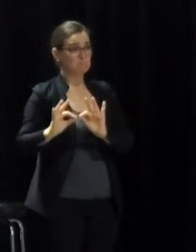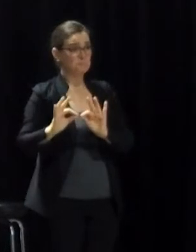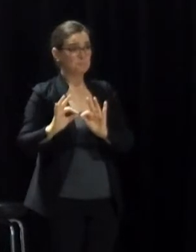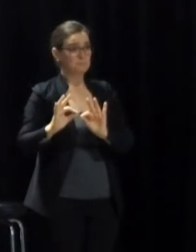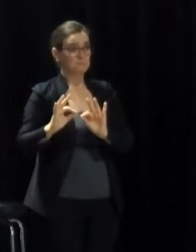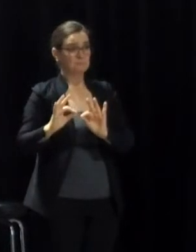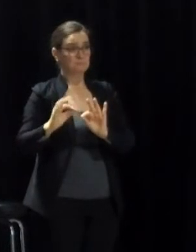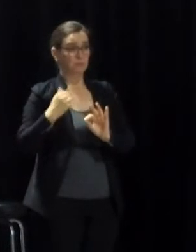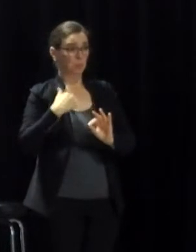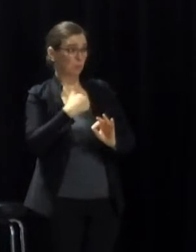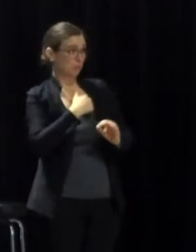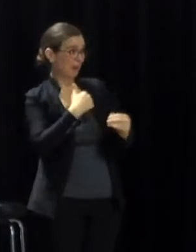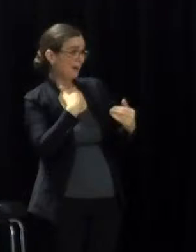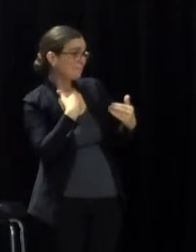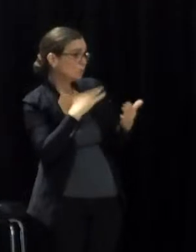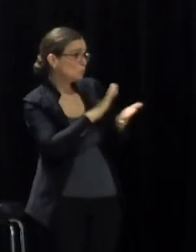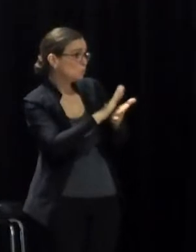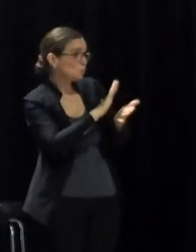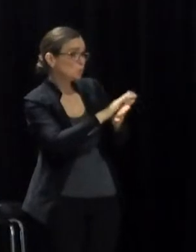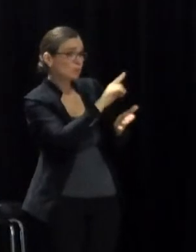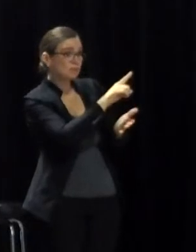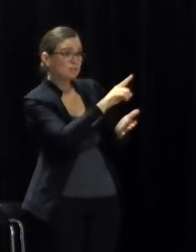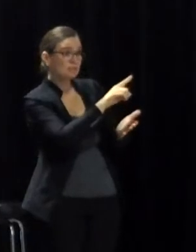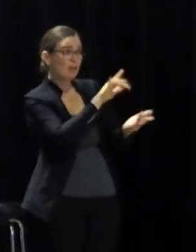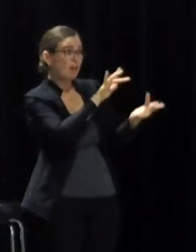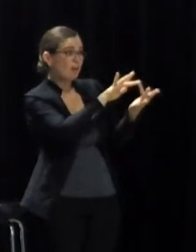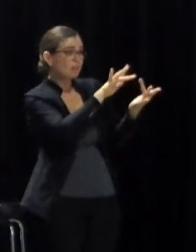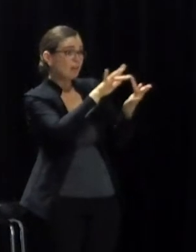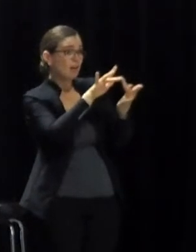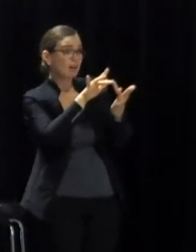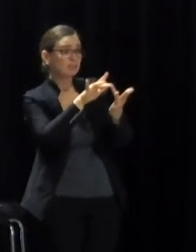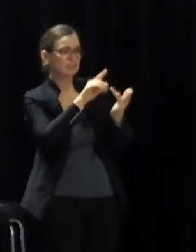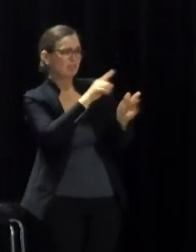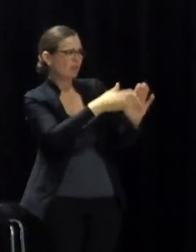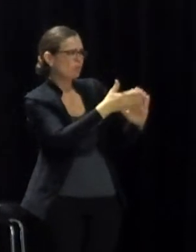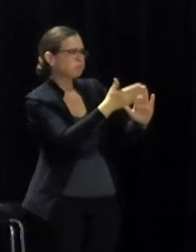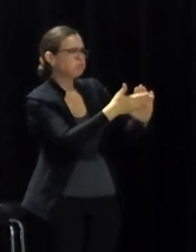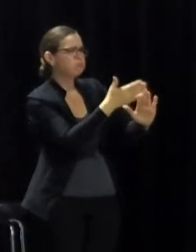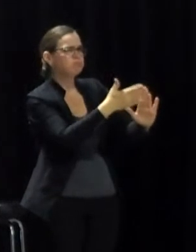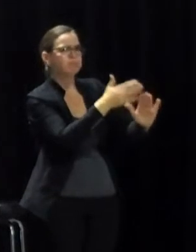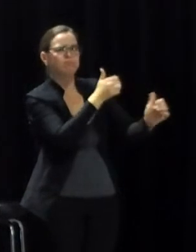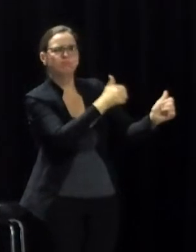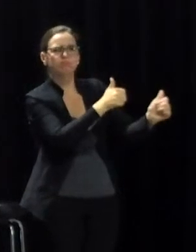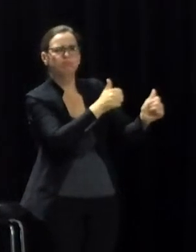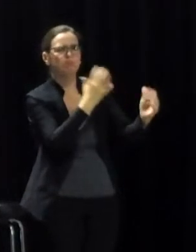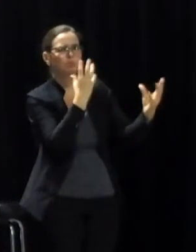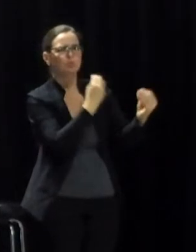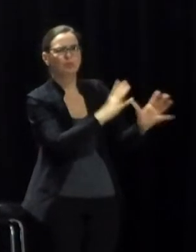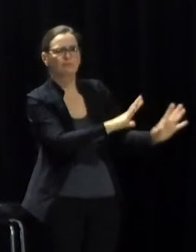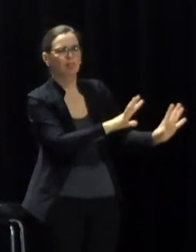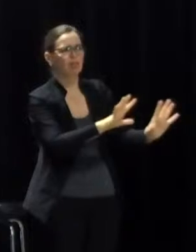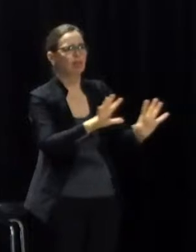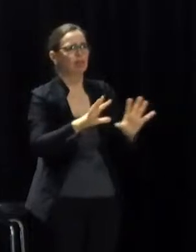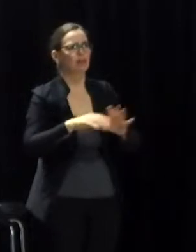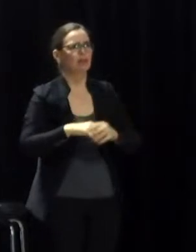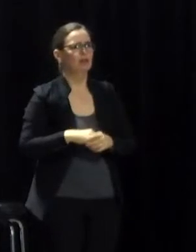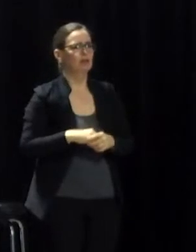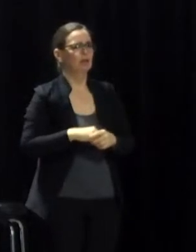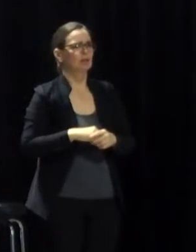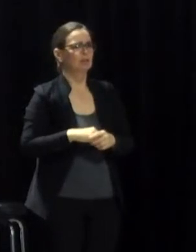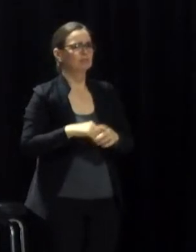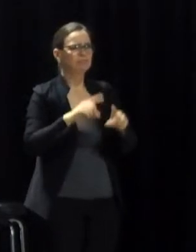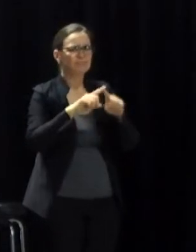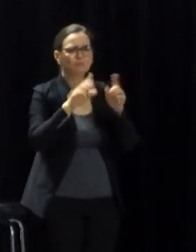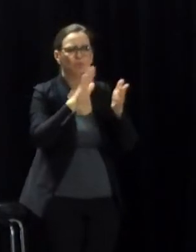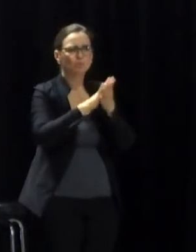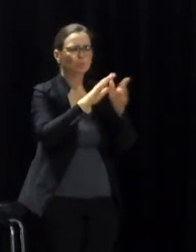of contacts which are appearing every single day. So we have been able to actually do that, and we appreciate state's health in